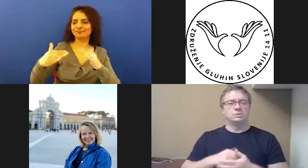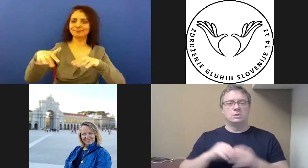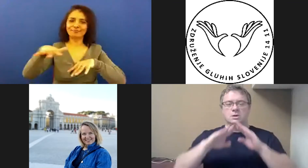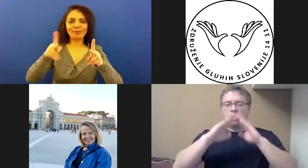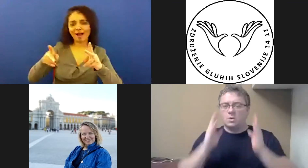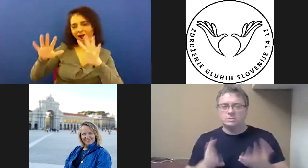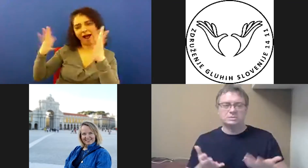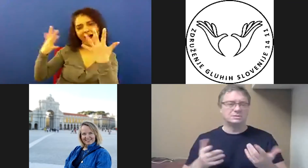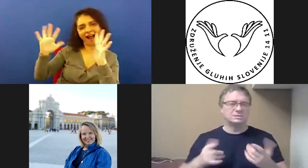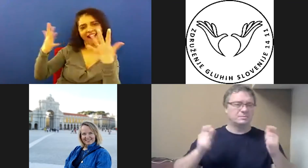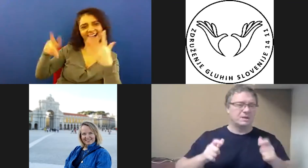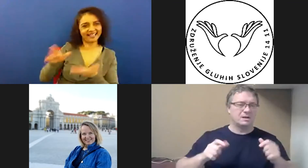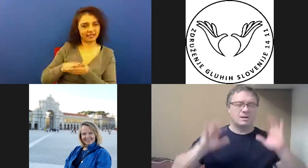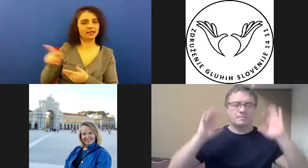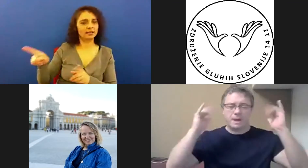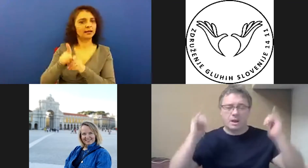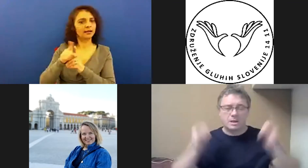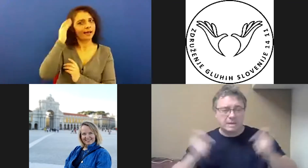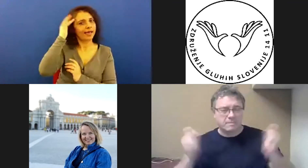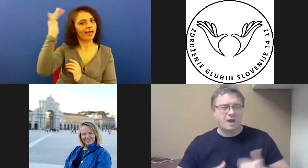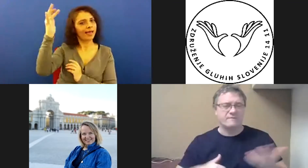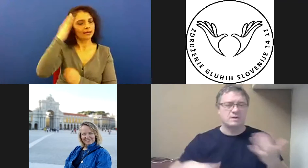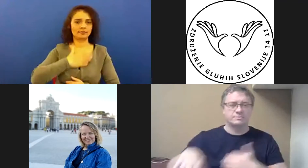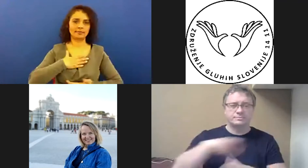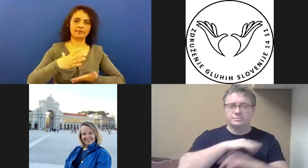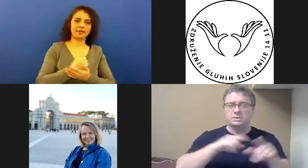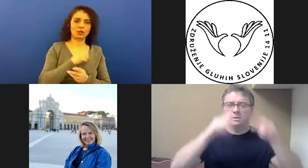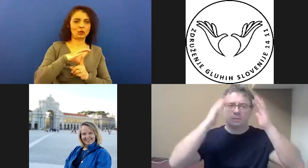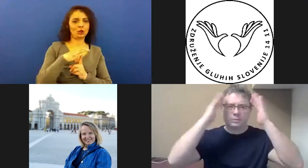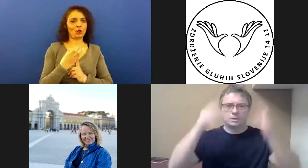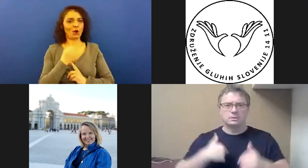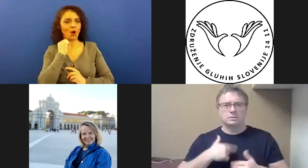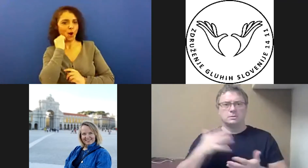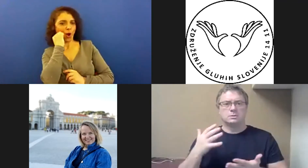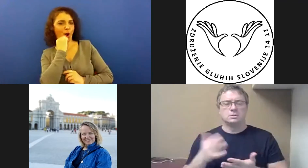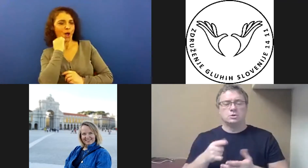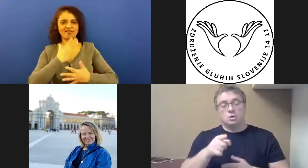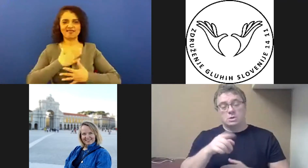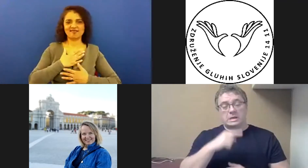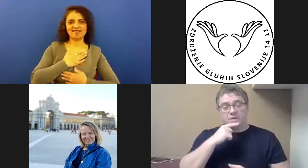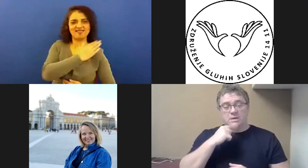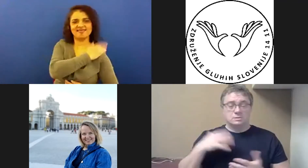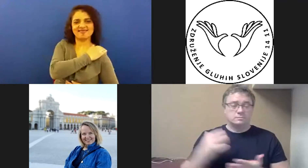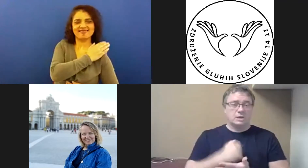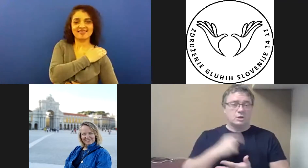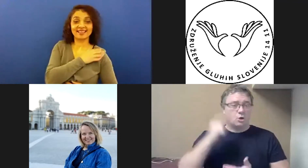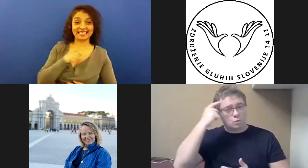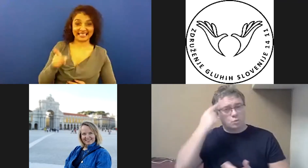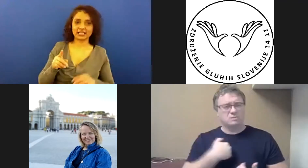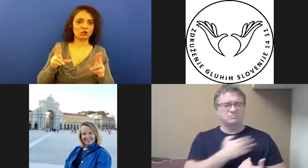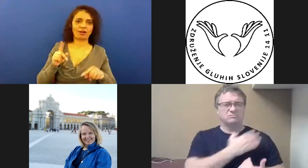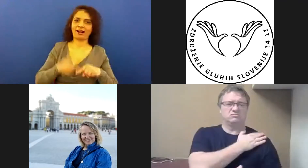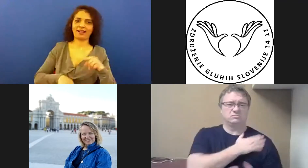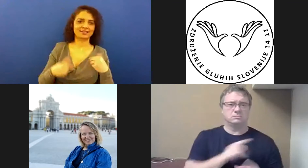in order to show that you were a virgin married. And then everybody will applaud you, will be happy. That's the Roman culture.